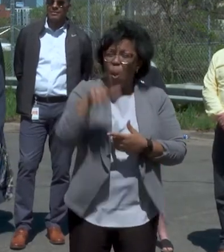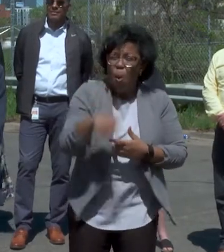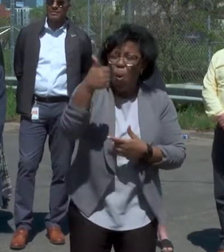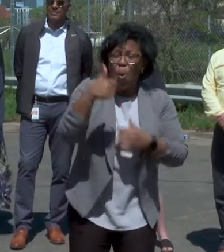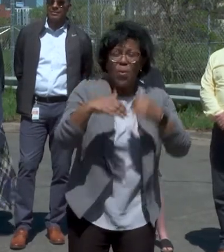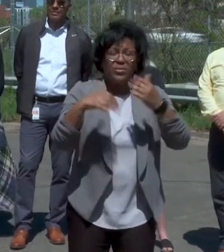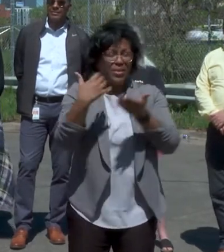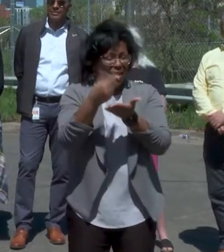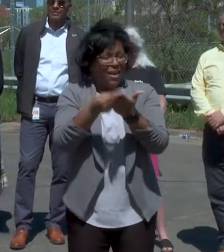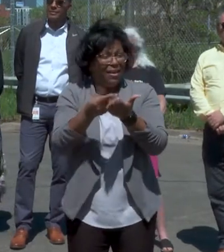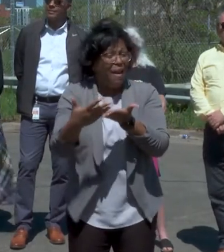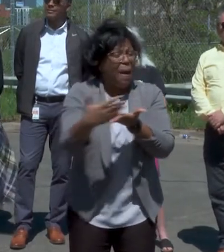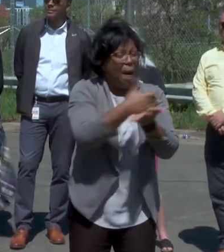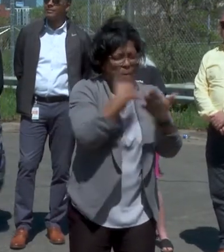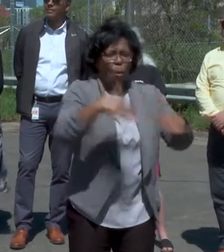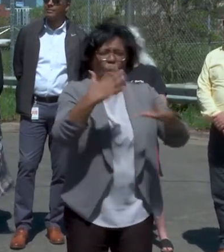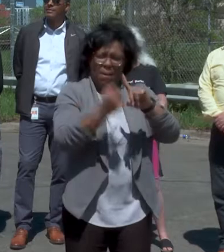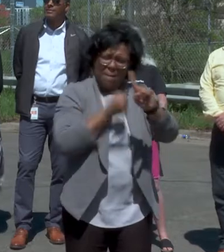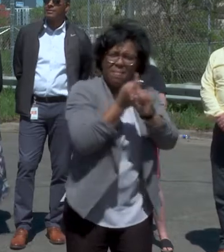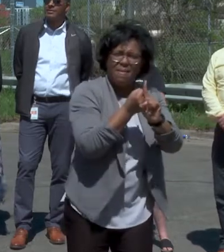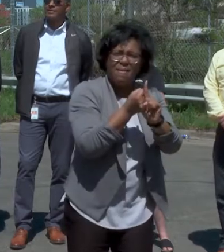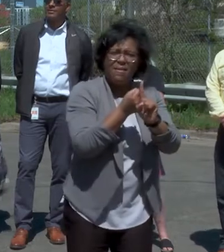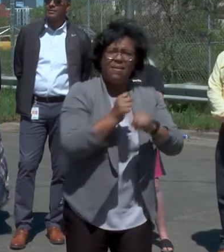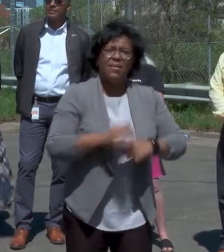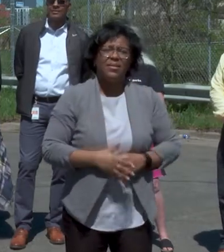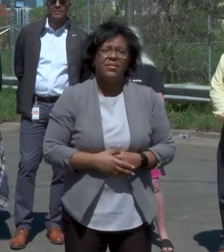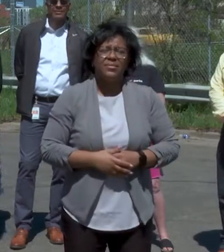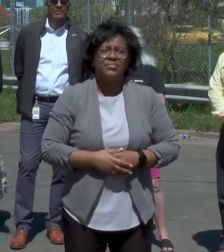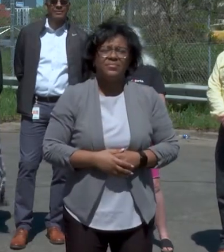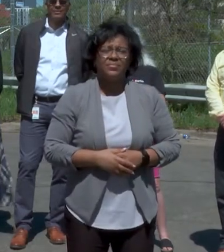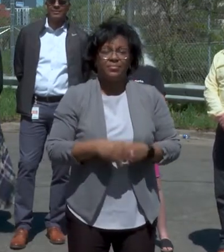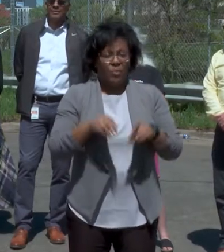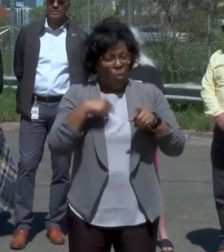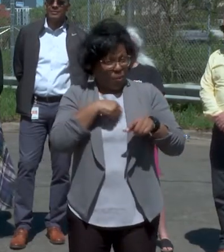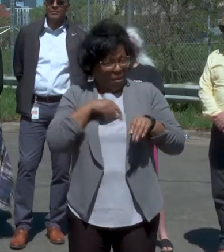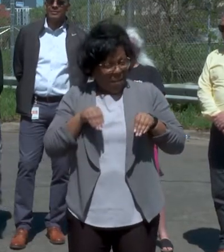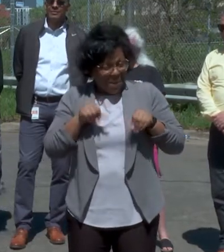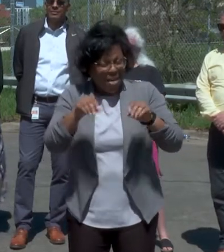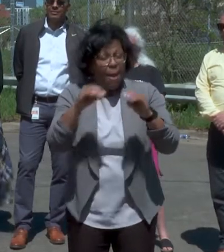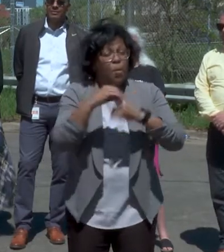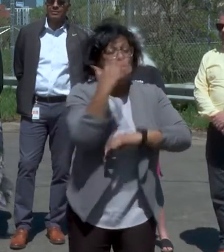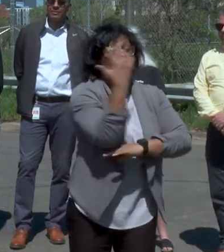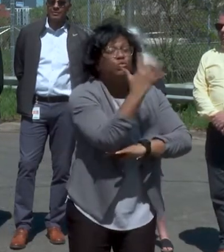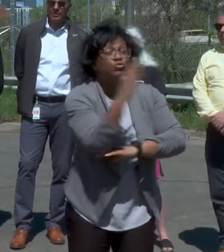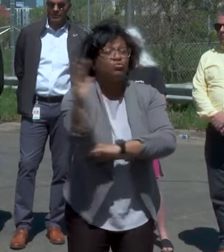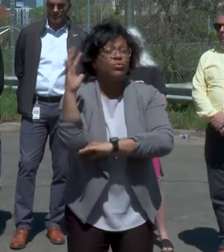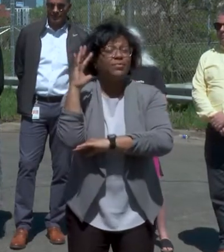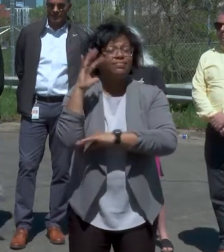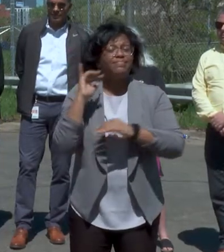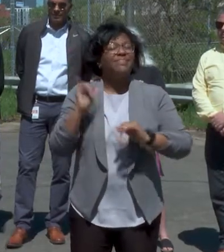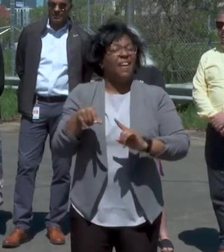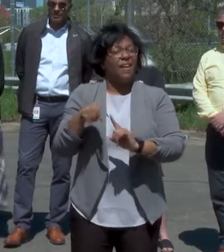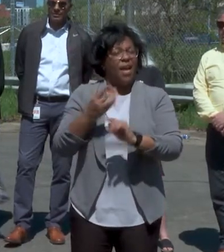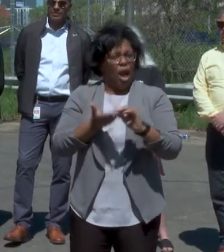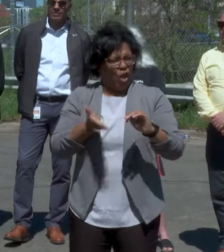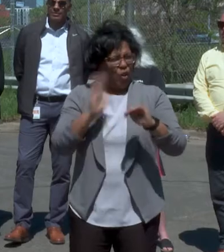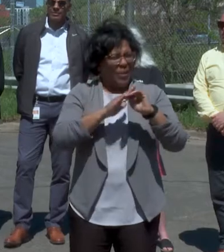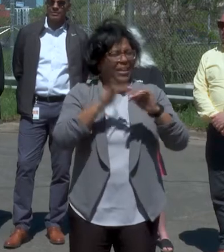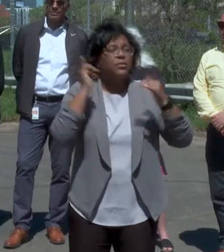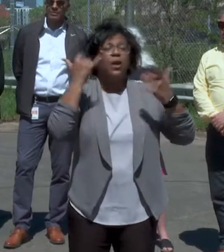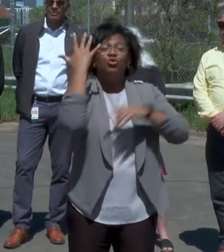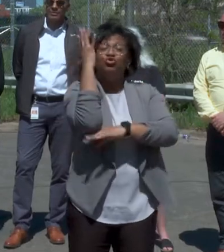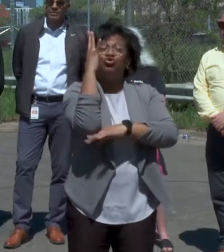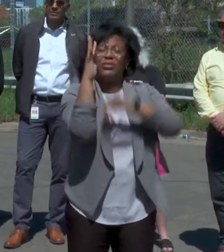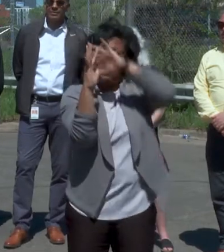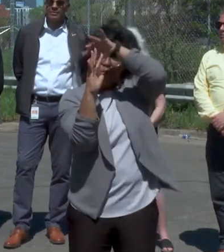Expanding our urban tree canopy is the most cost-effective strategy for making Minneapolis more climate resilient. Trees